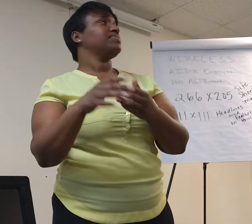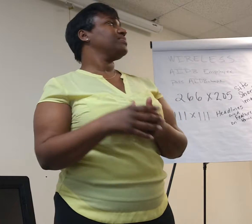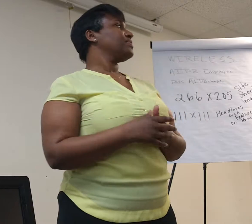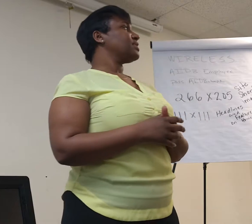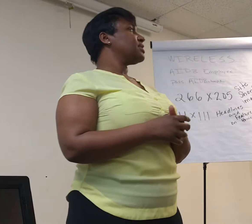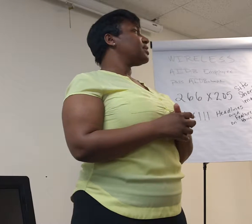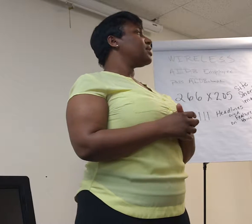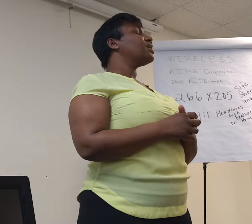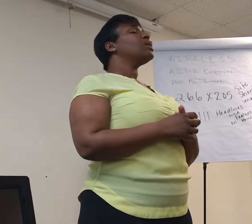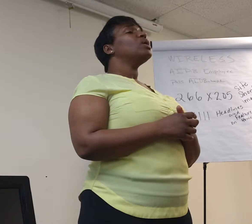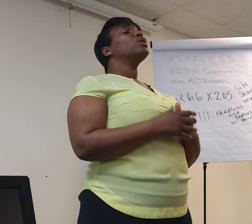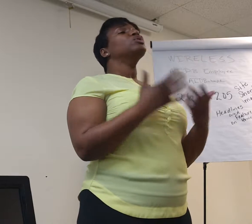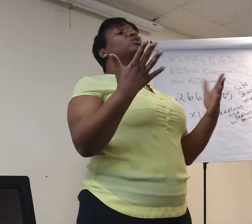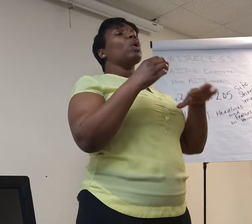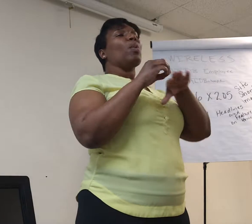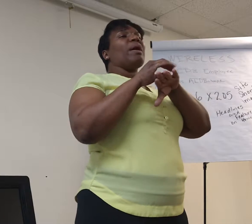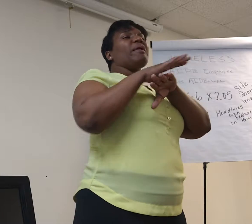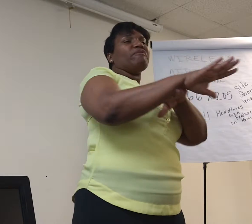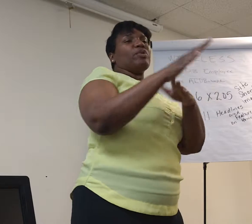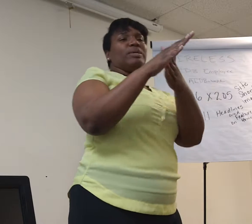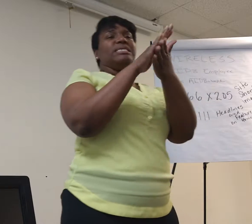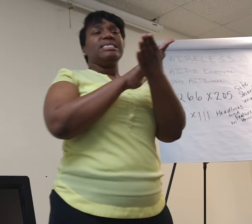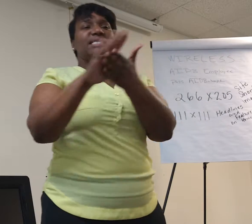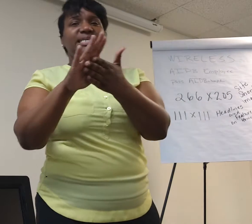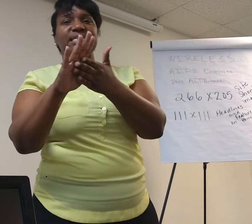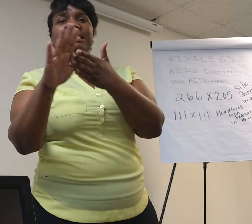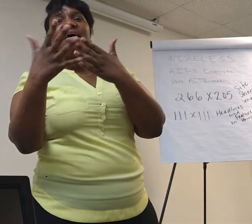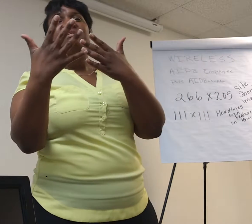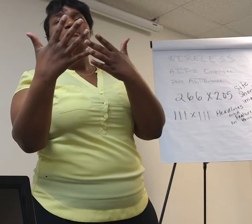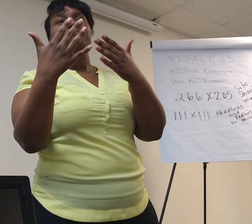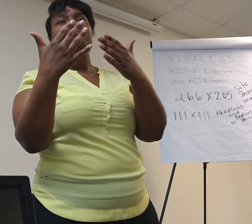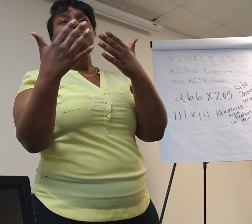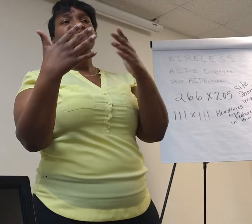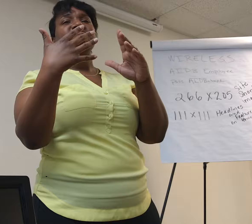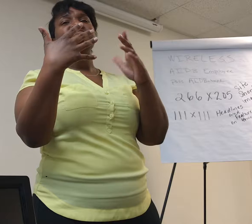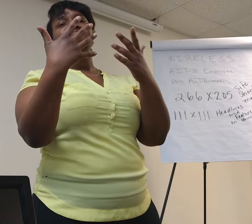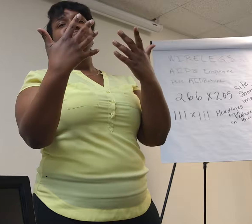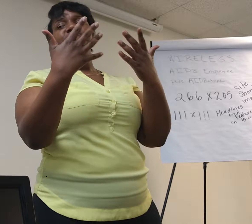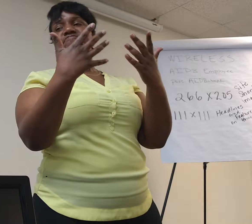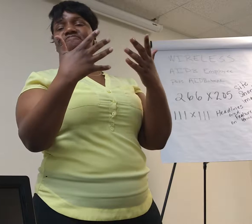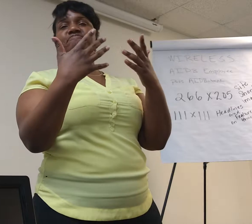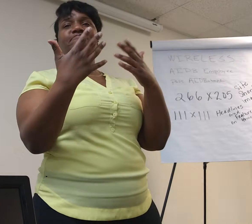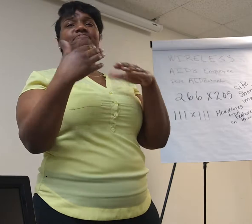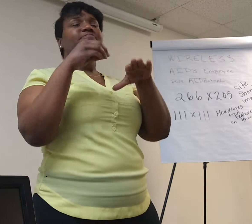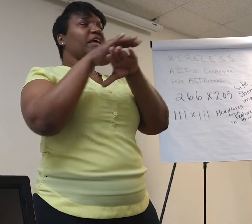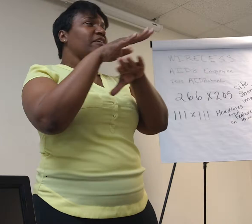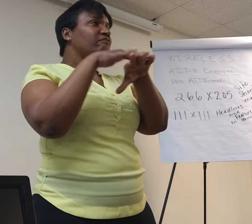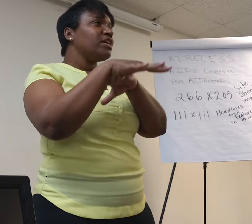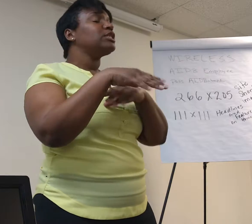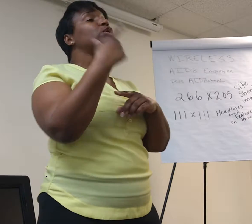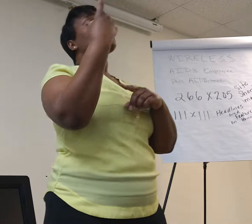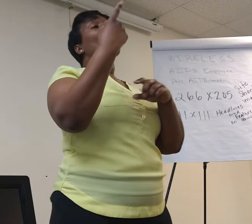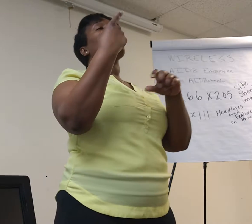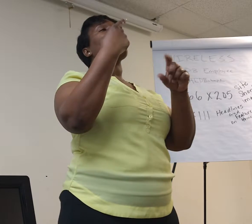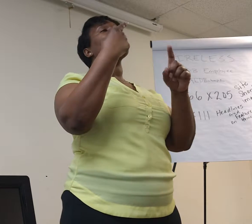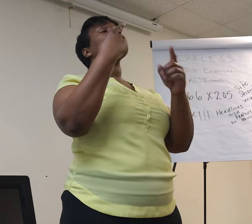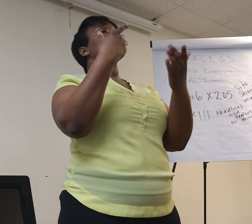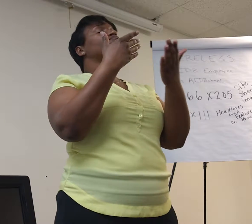So what affects the sanitizer's effectiveness? One thing is concentration. So how are y'all checking the concentration in your third